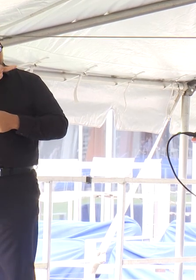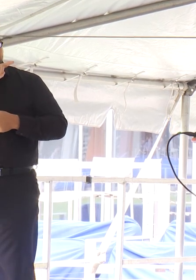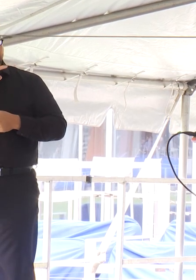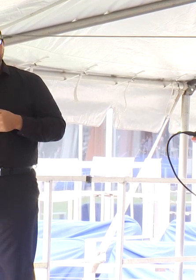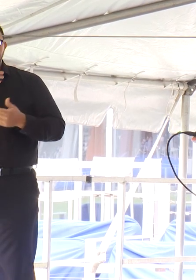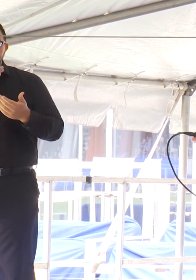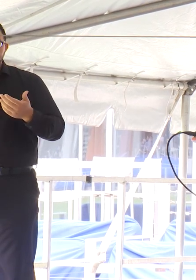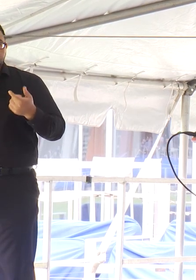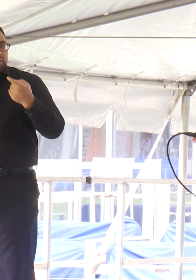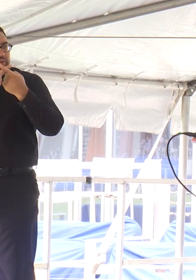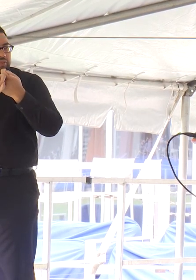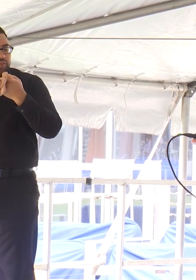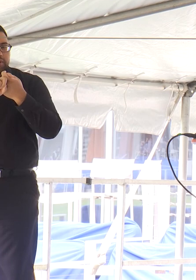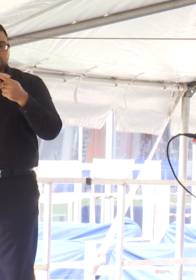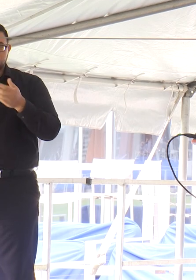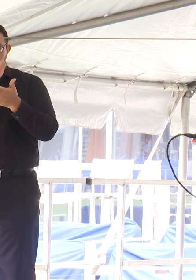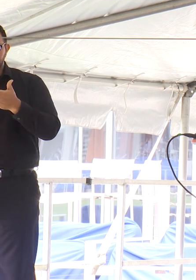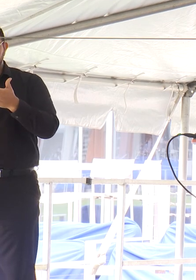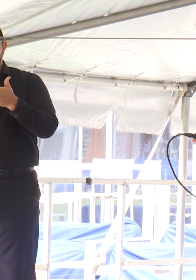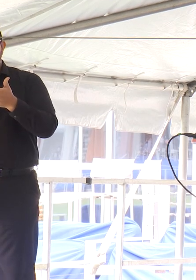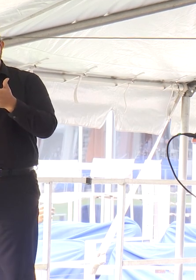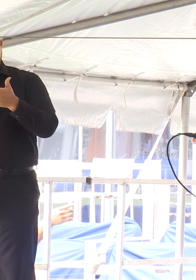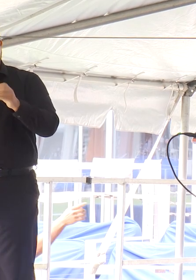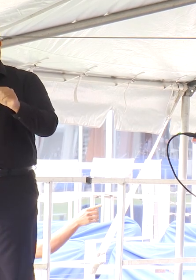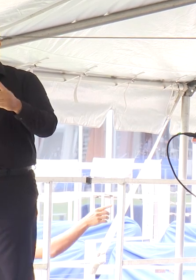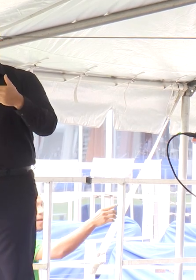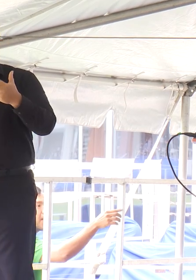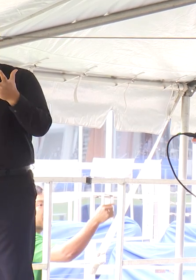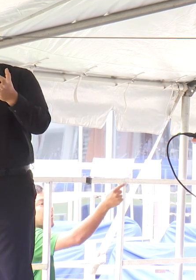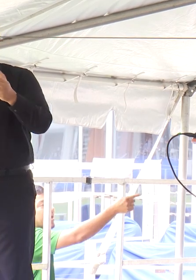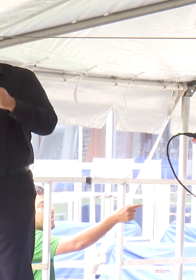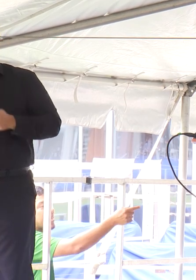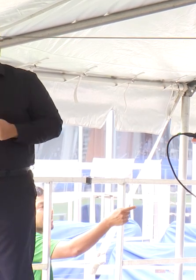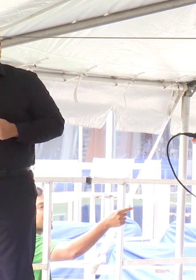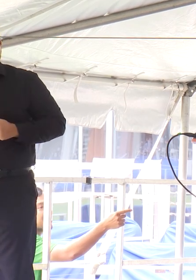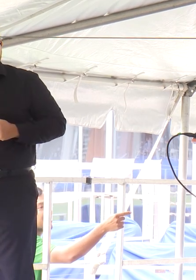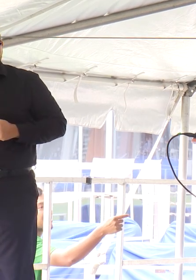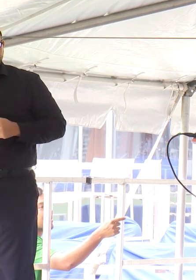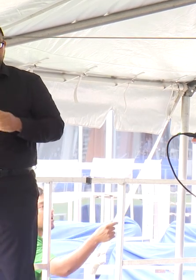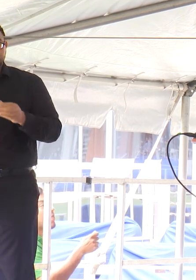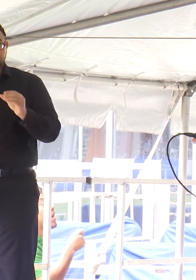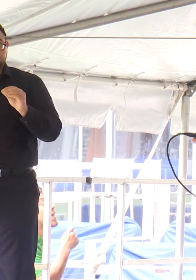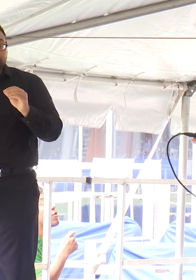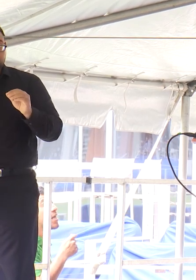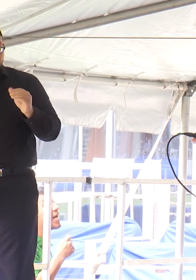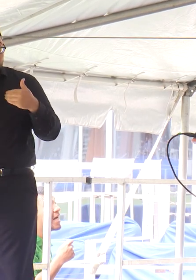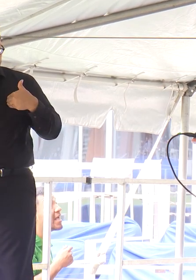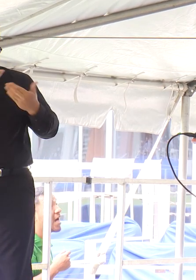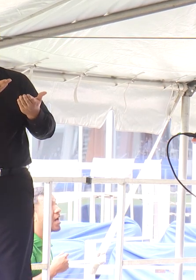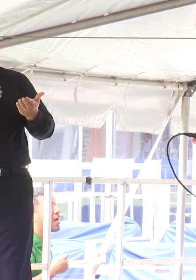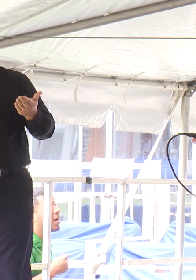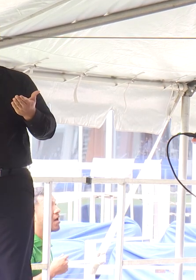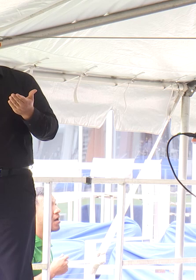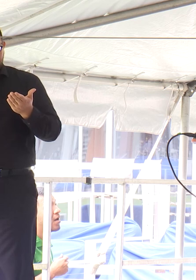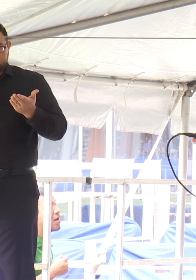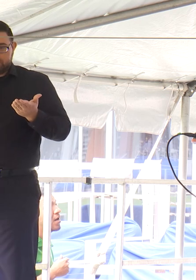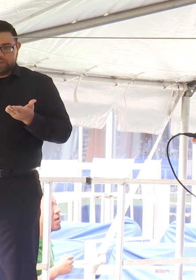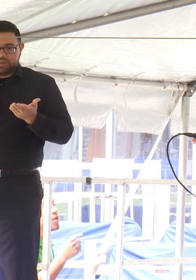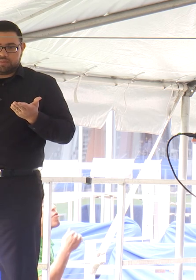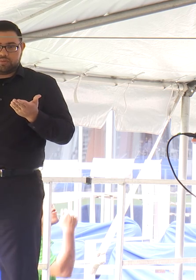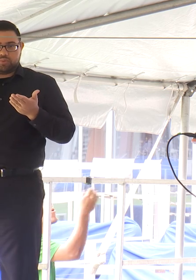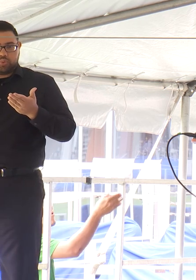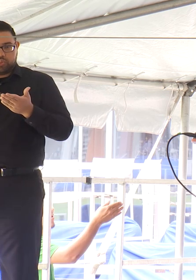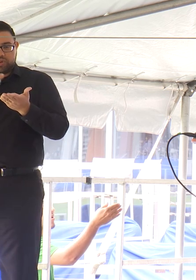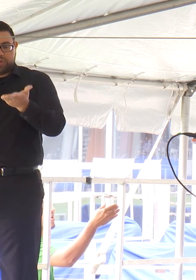the best friends this university could ever want. Without them, we wouldn't be where